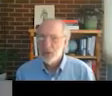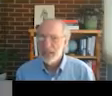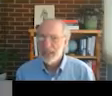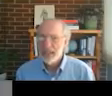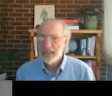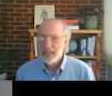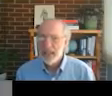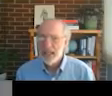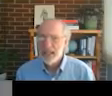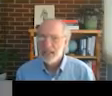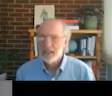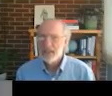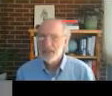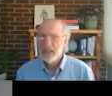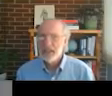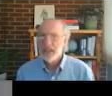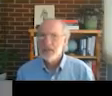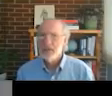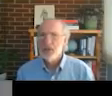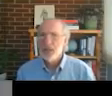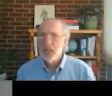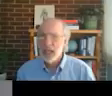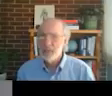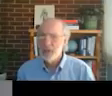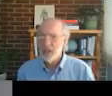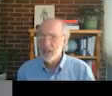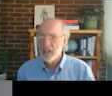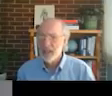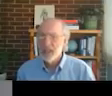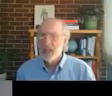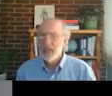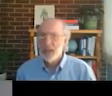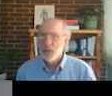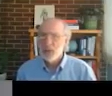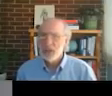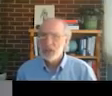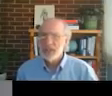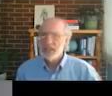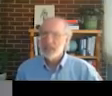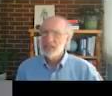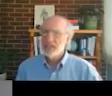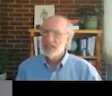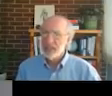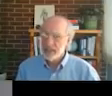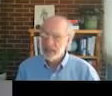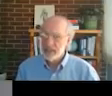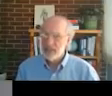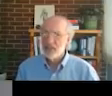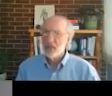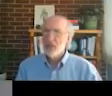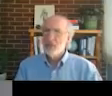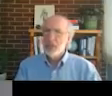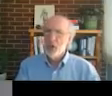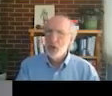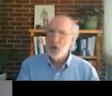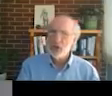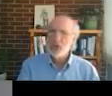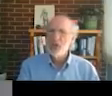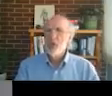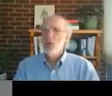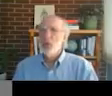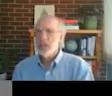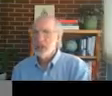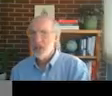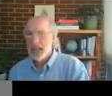you only need to have a vocabulary that will extend